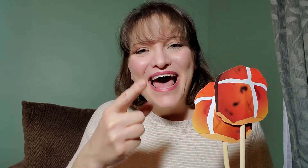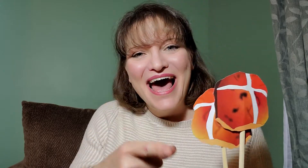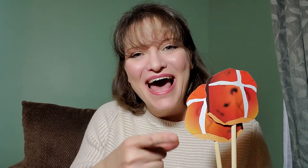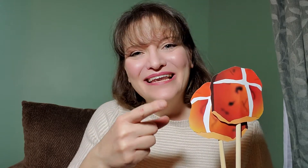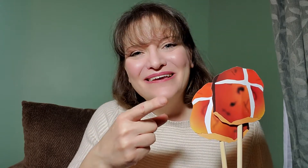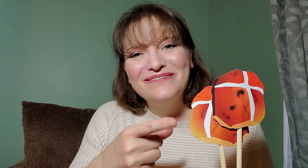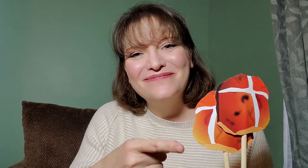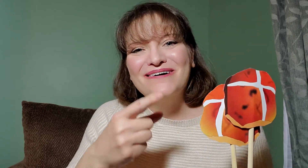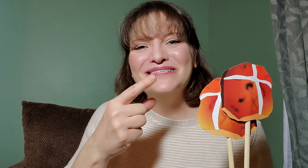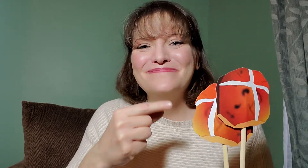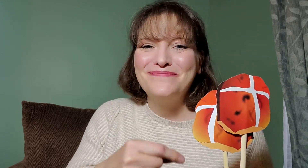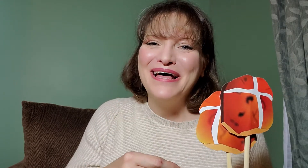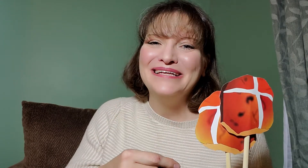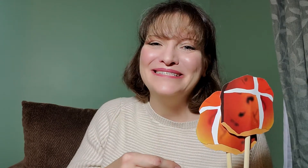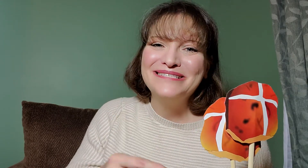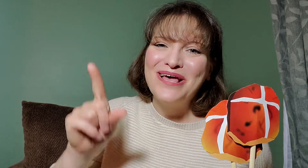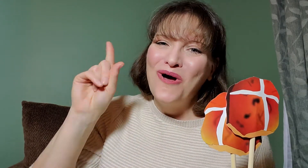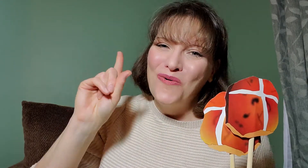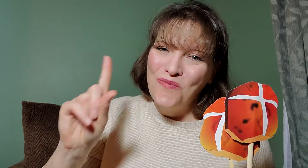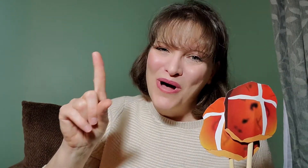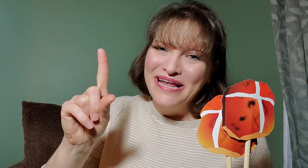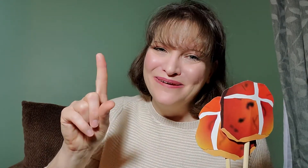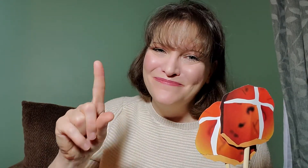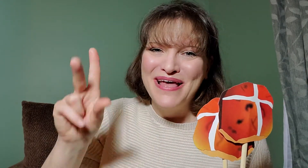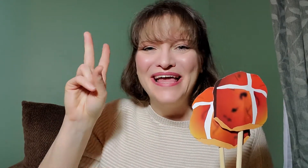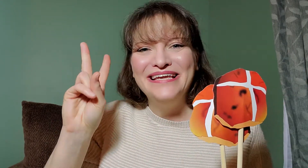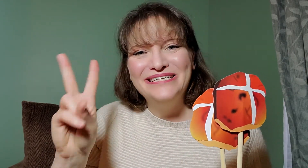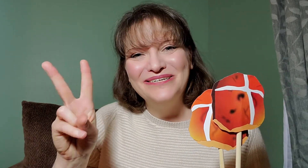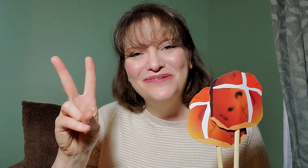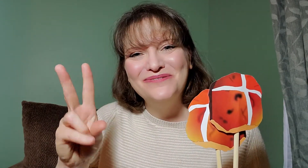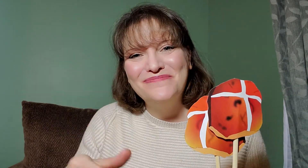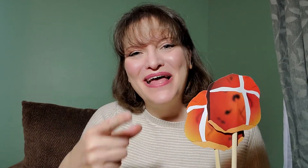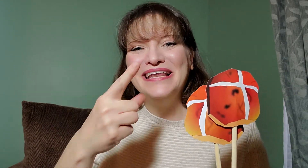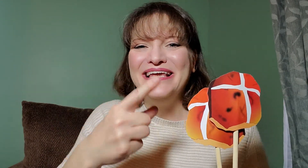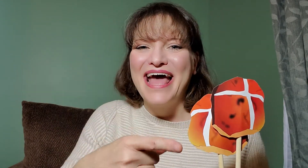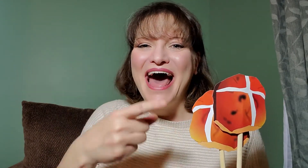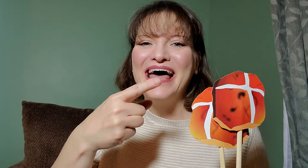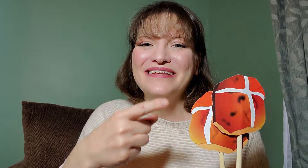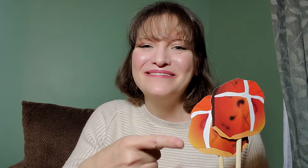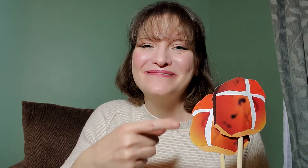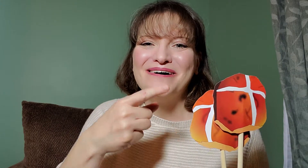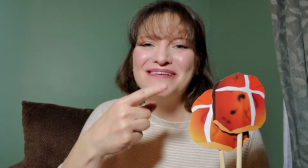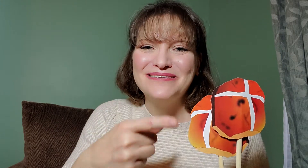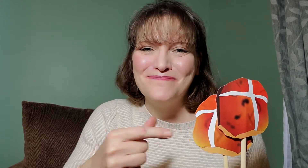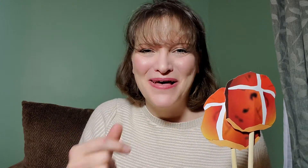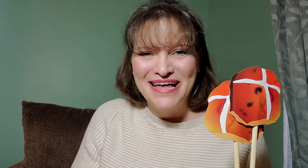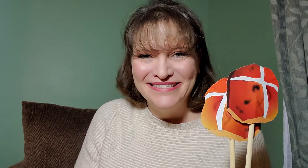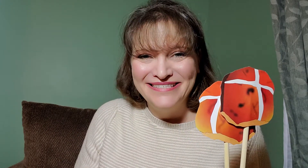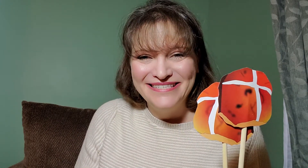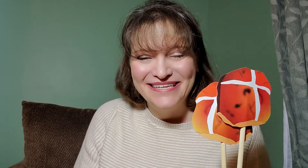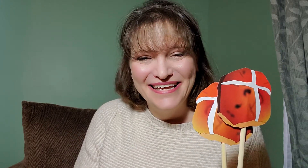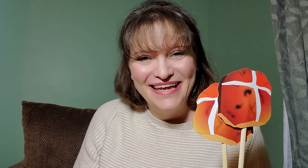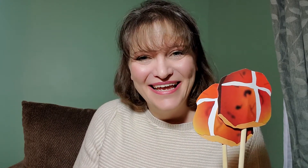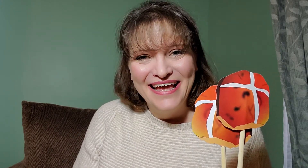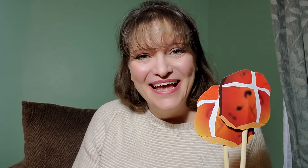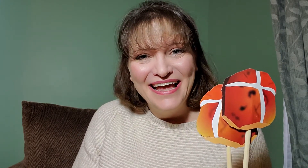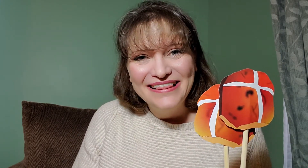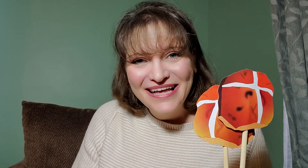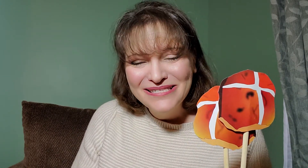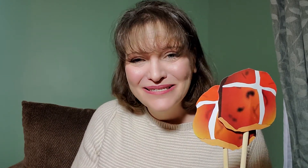Hot cross buns, one a penny, two a penny, hot cross buns. And that's the